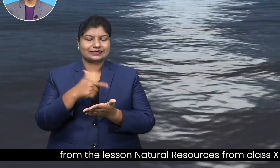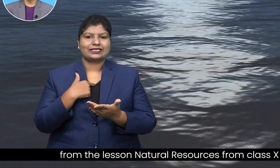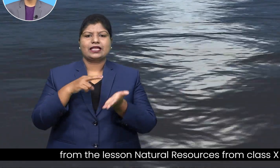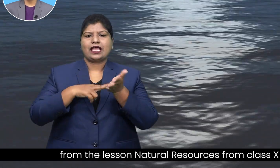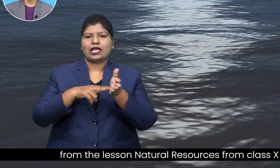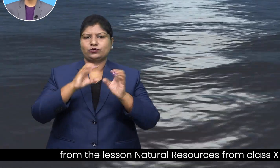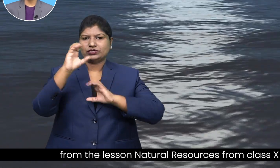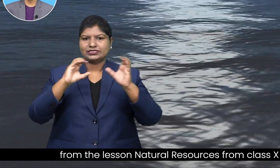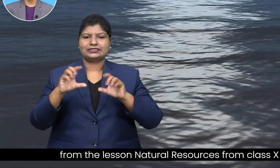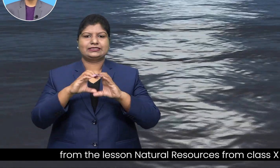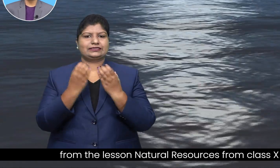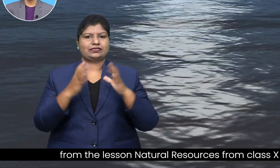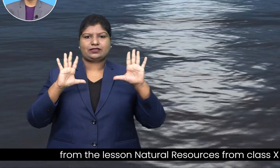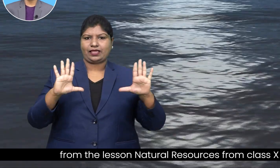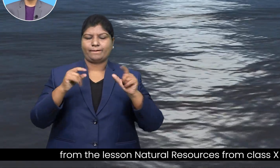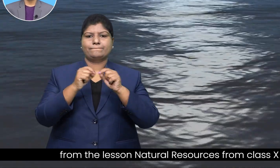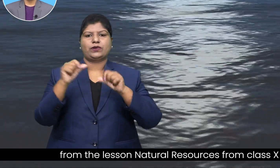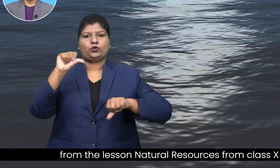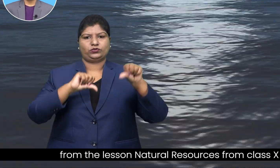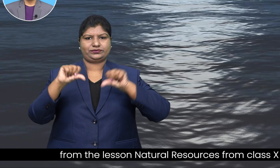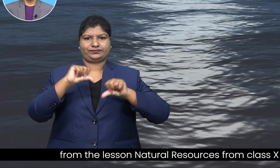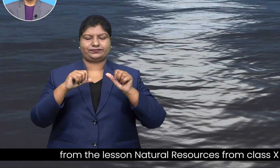Resources from class 10th Biology.